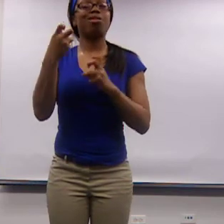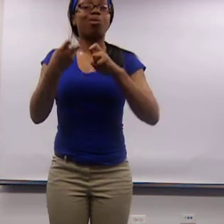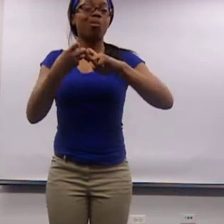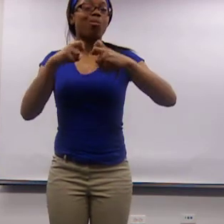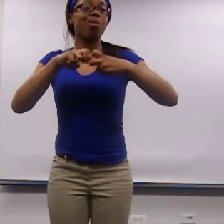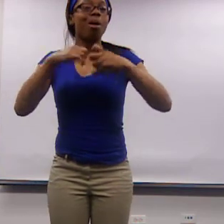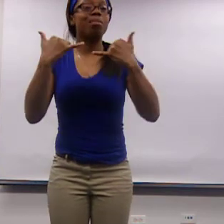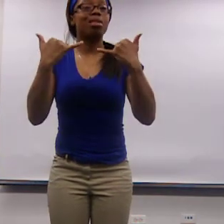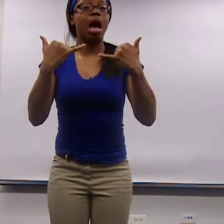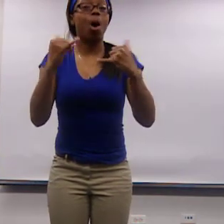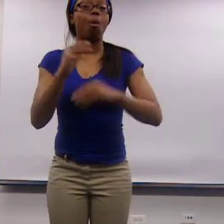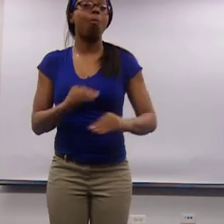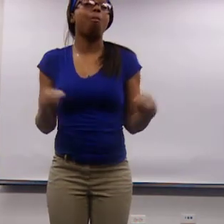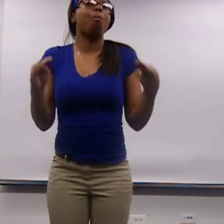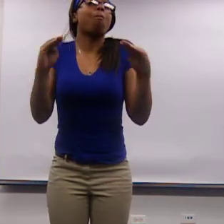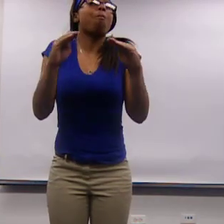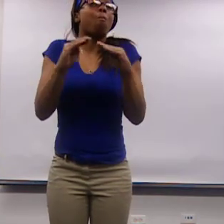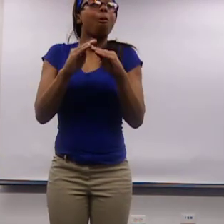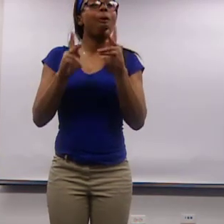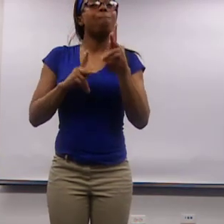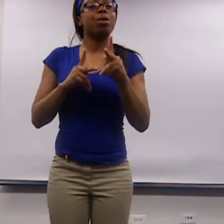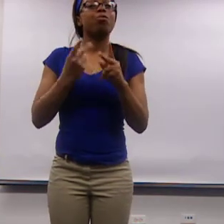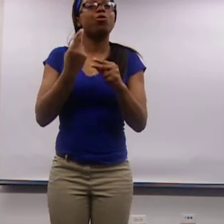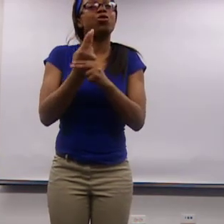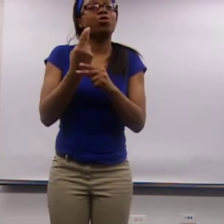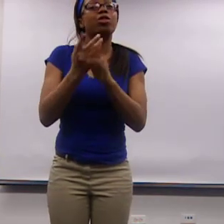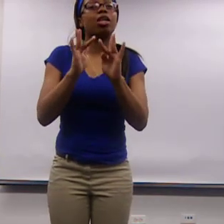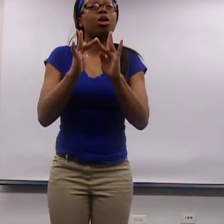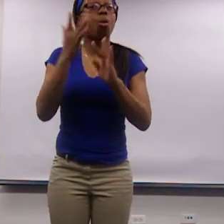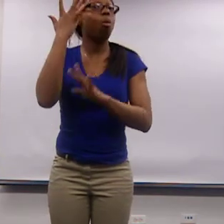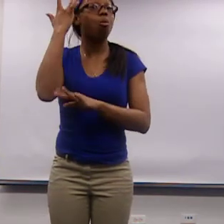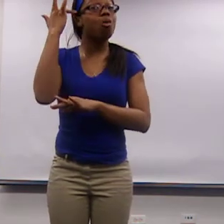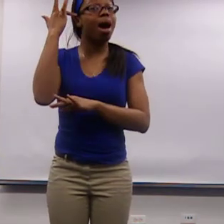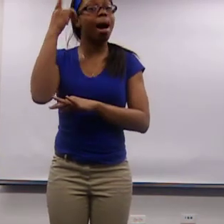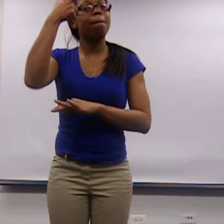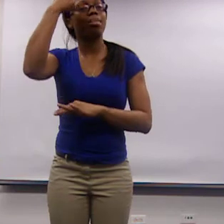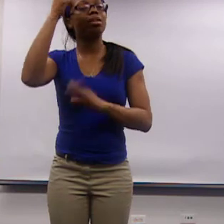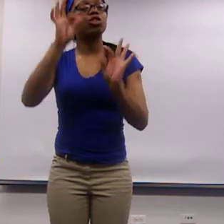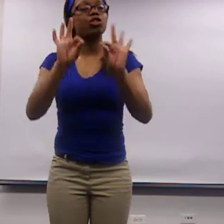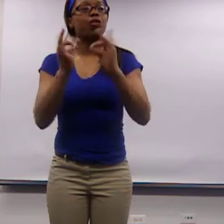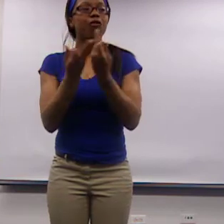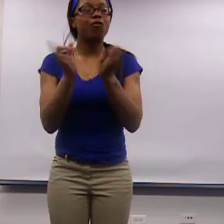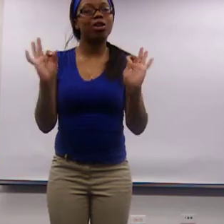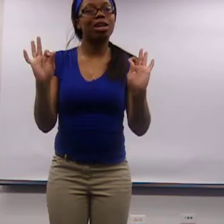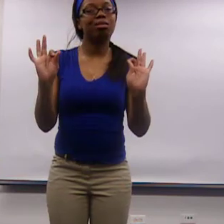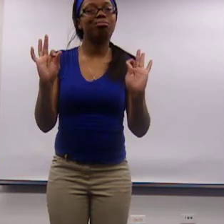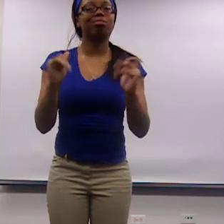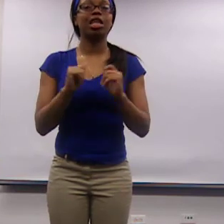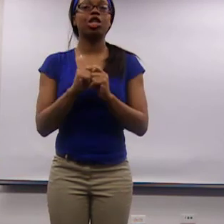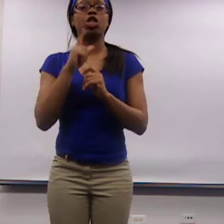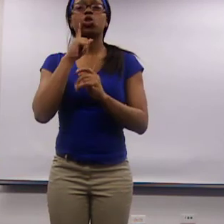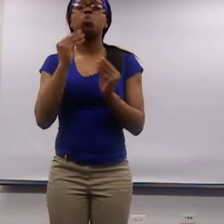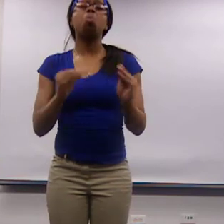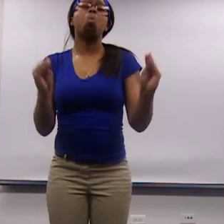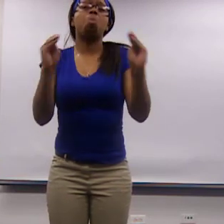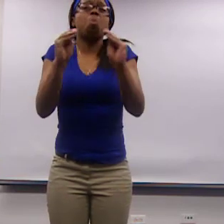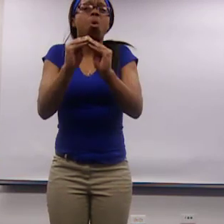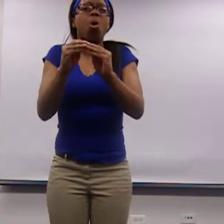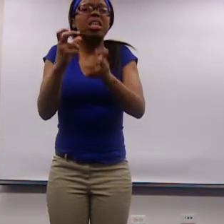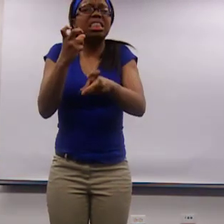more and more people are using the internet. Why? Because it's free. So it's a little bit more difficult, not that they can't